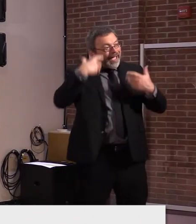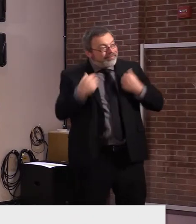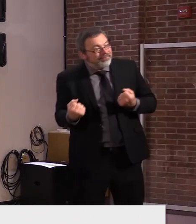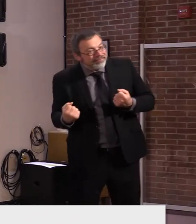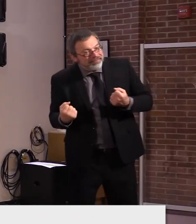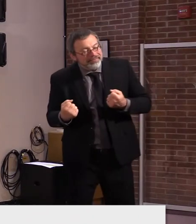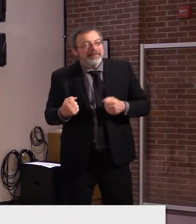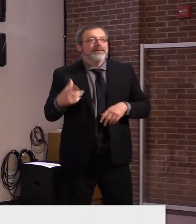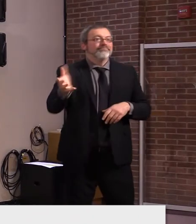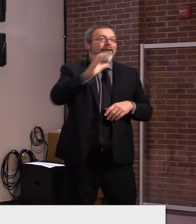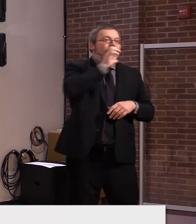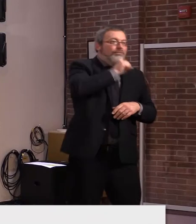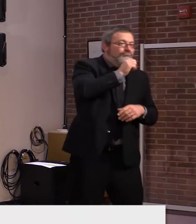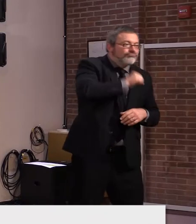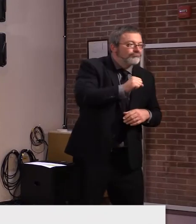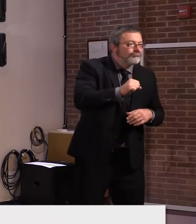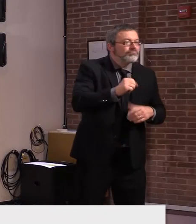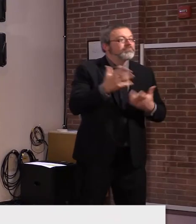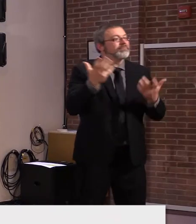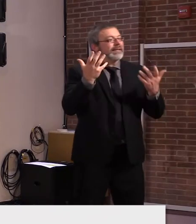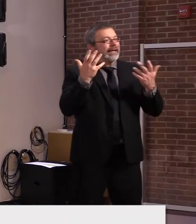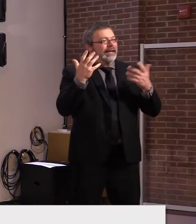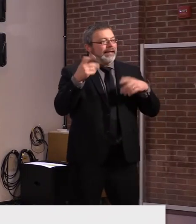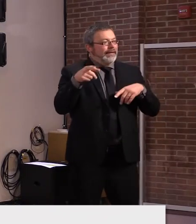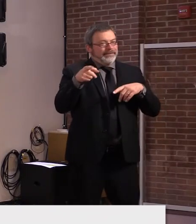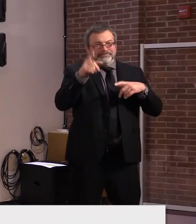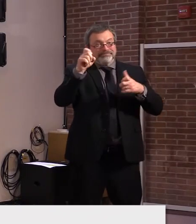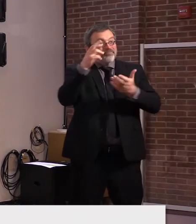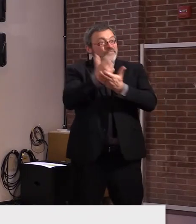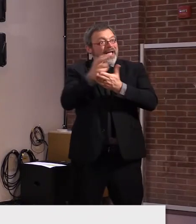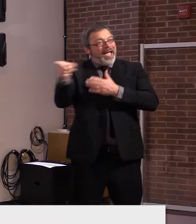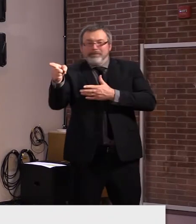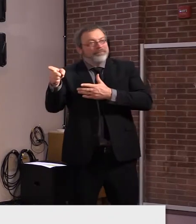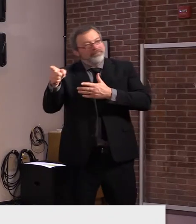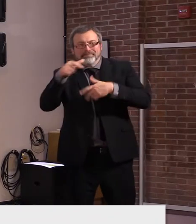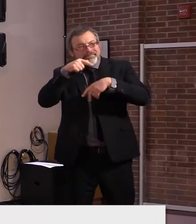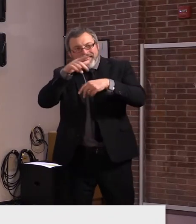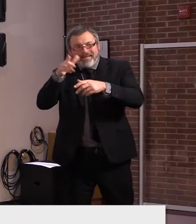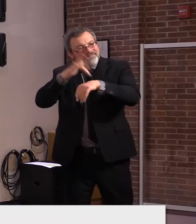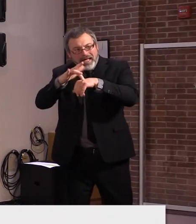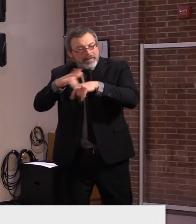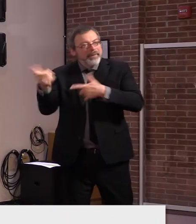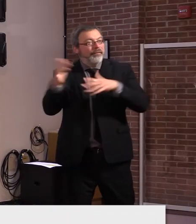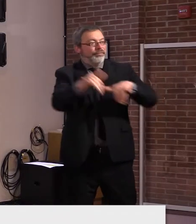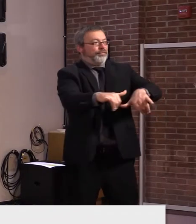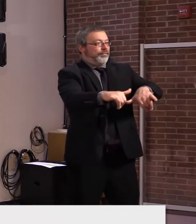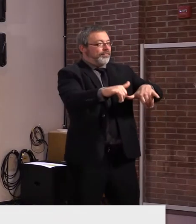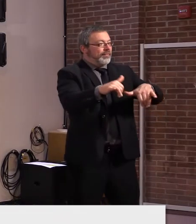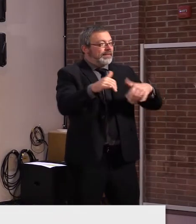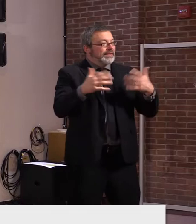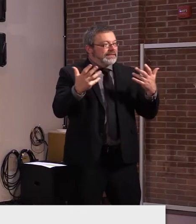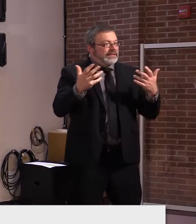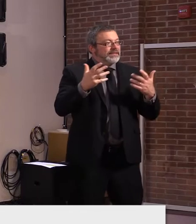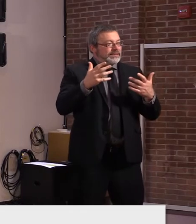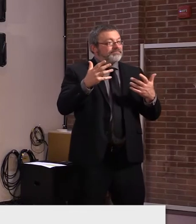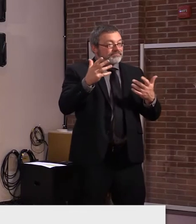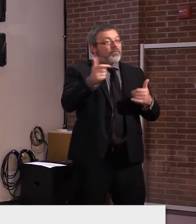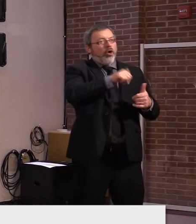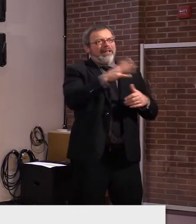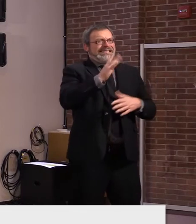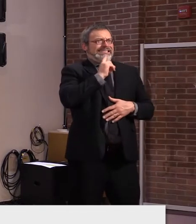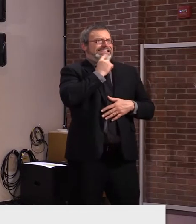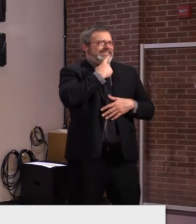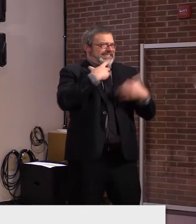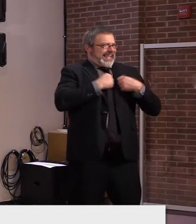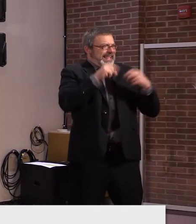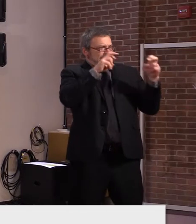departments and some subacute patients that can't be discharged to rehabilitation and long-term care